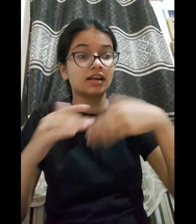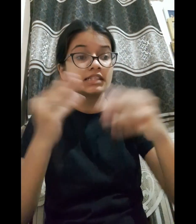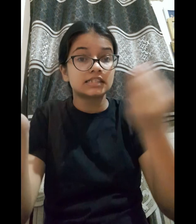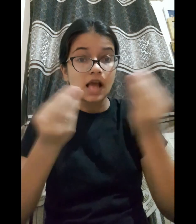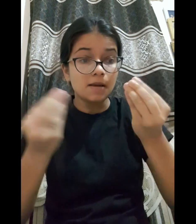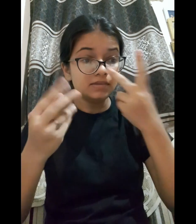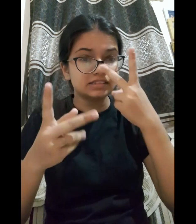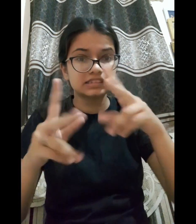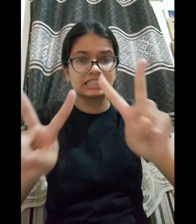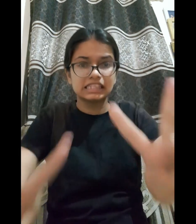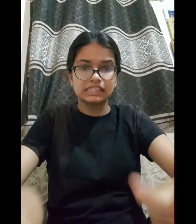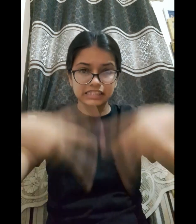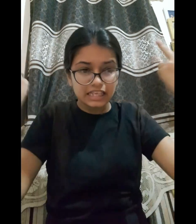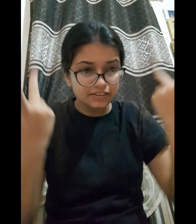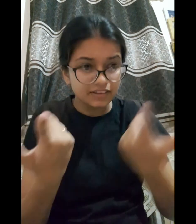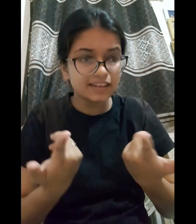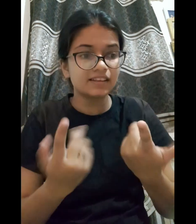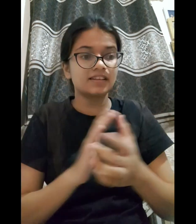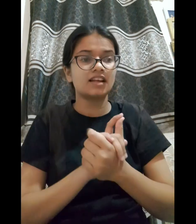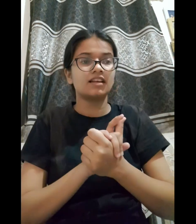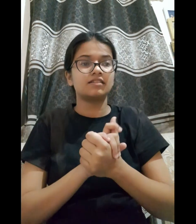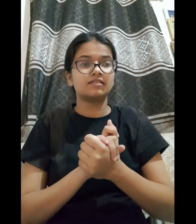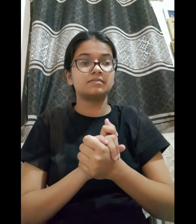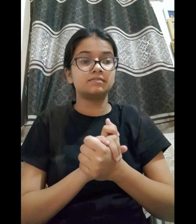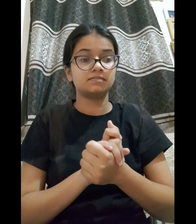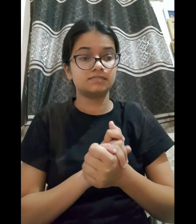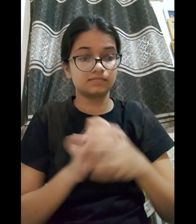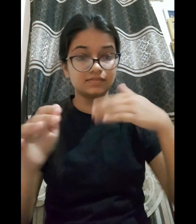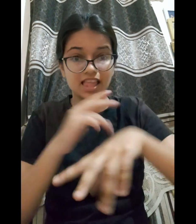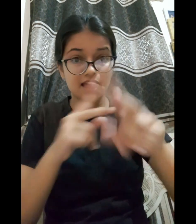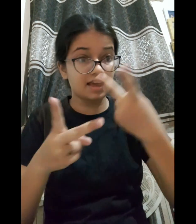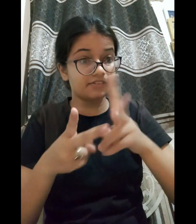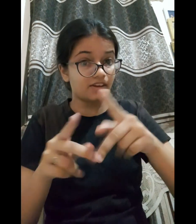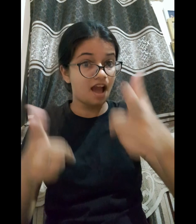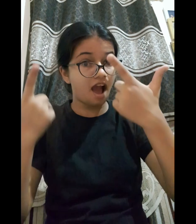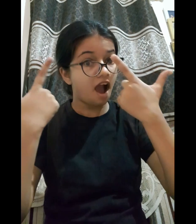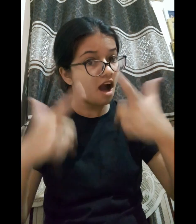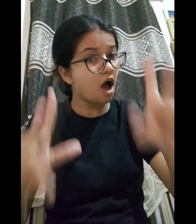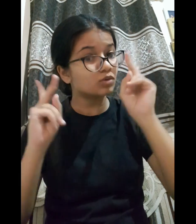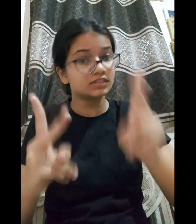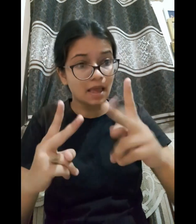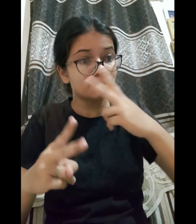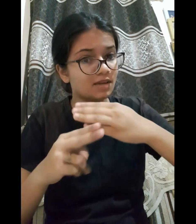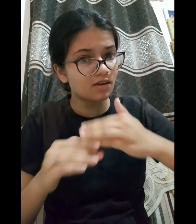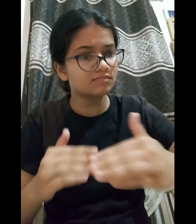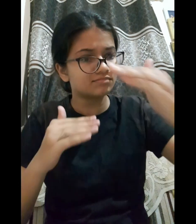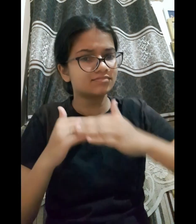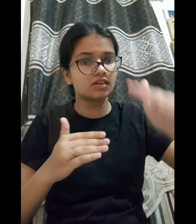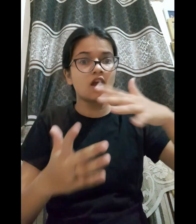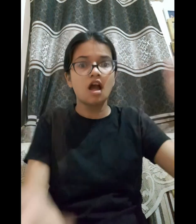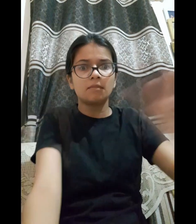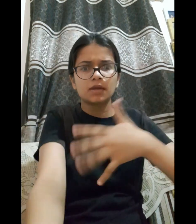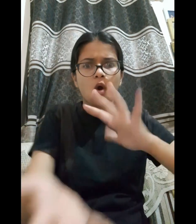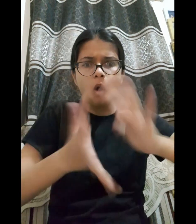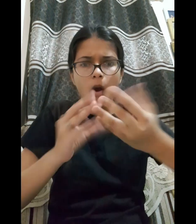worse affected than the others. Now, if you allow this to continue, more and more of the blood vessels are